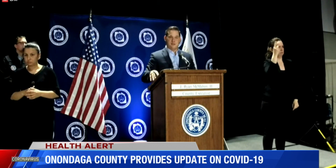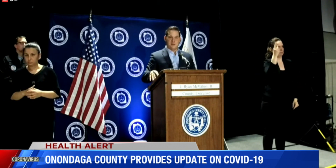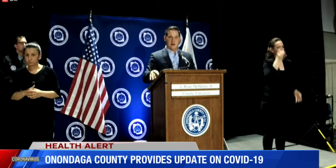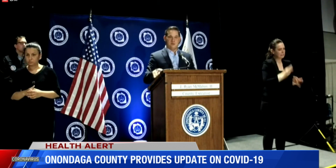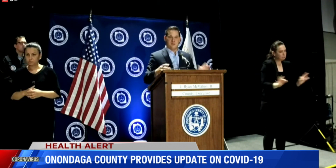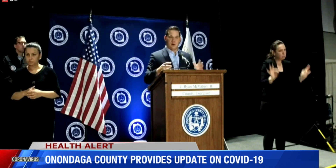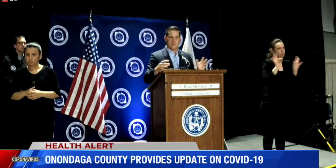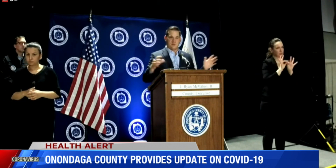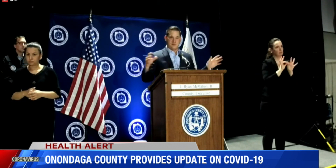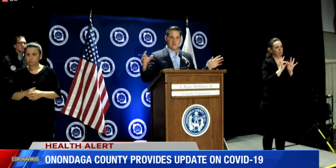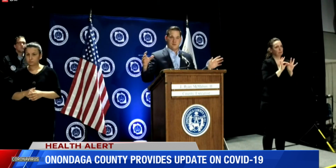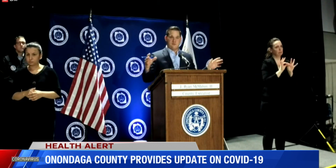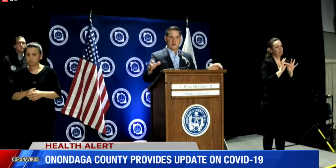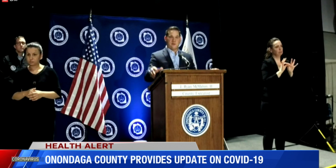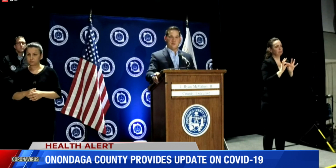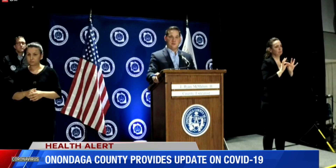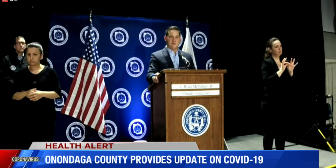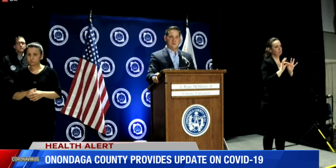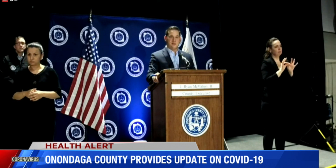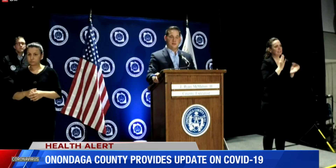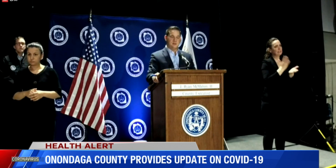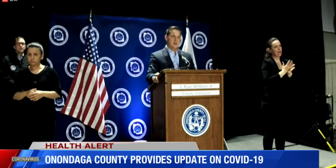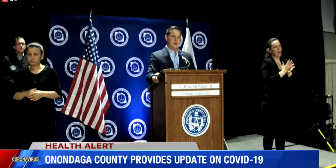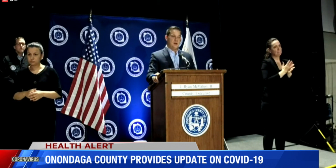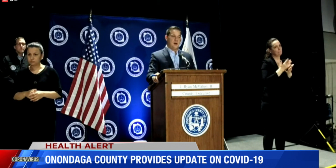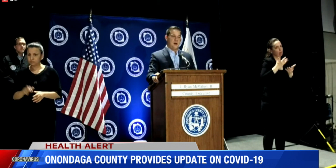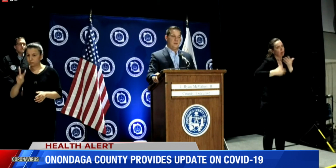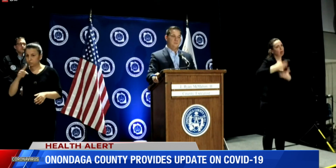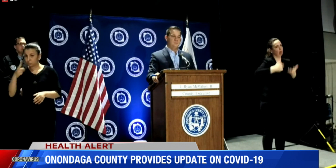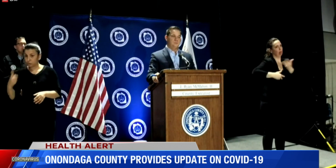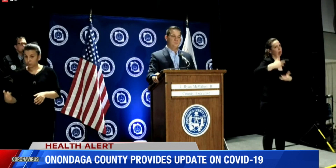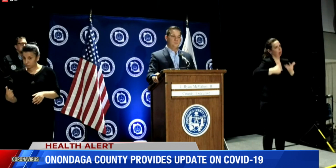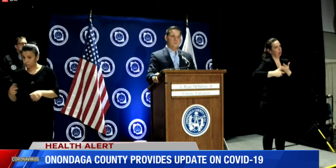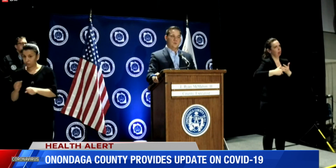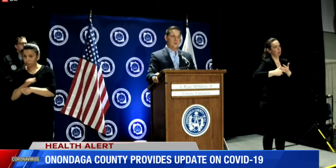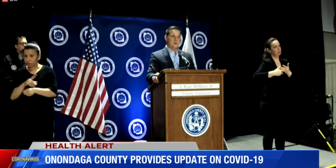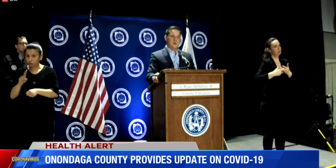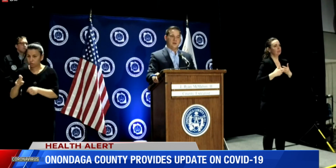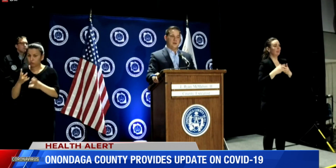spread this thing out, starve this virus, this disease.